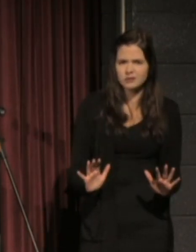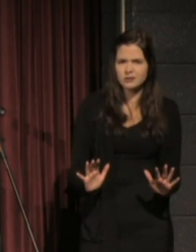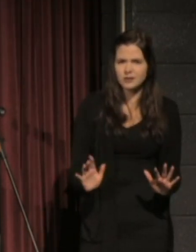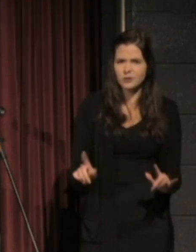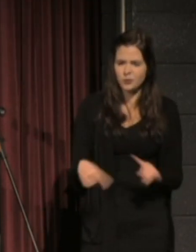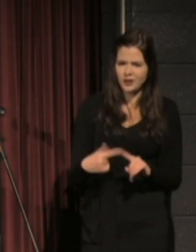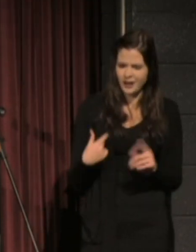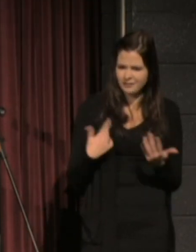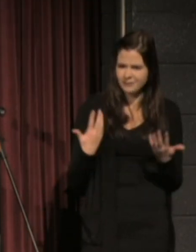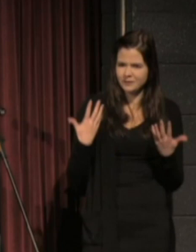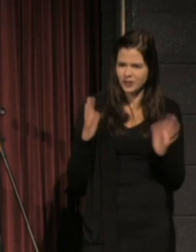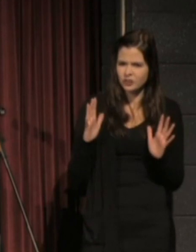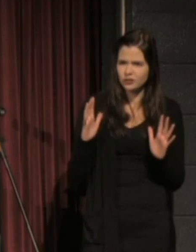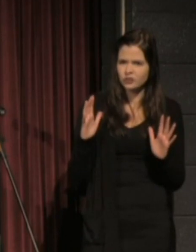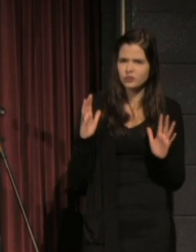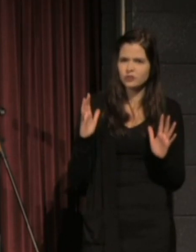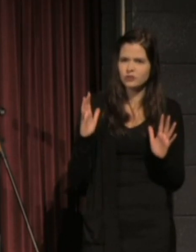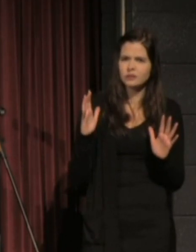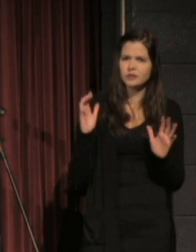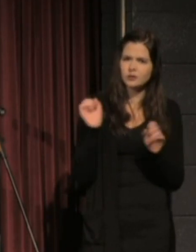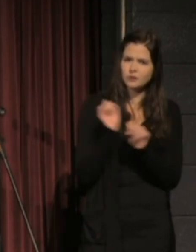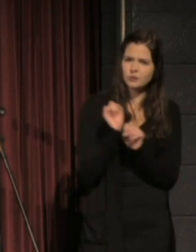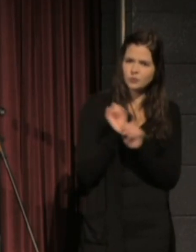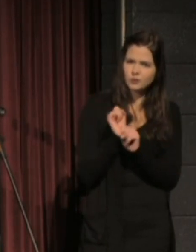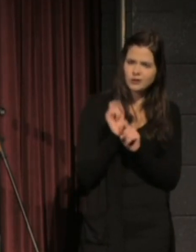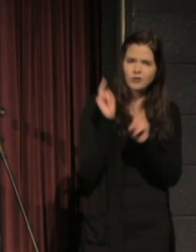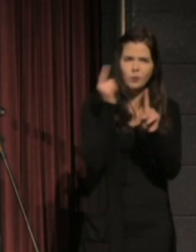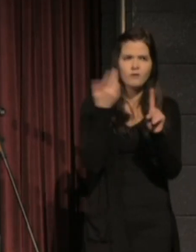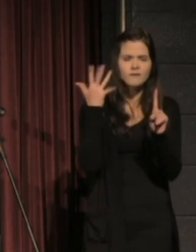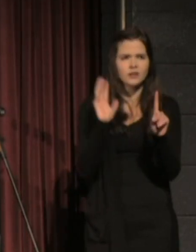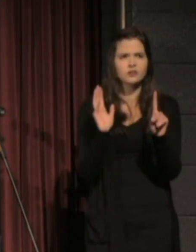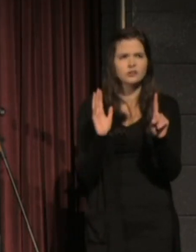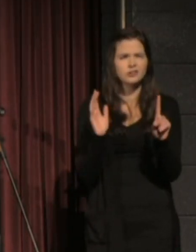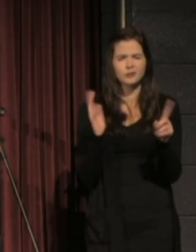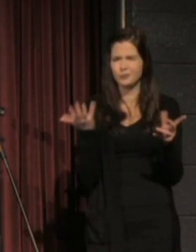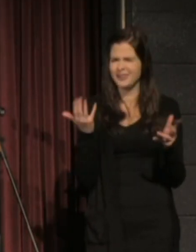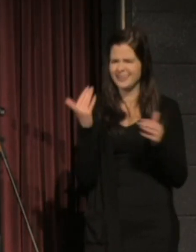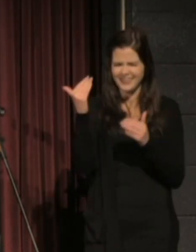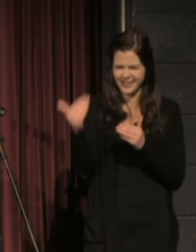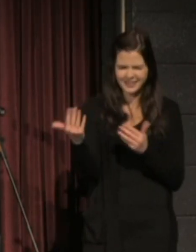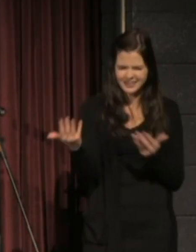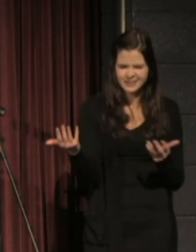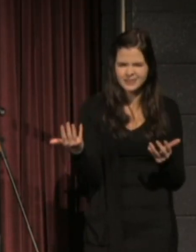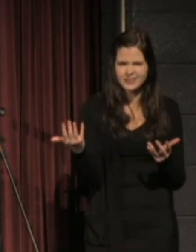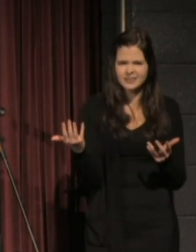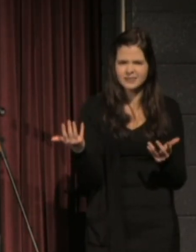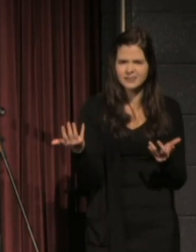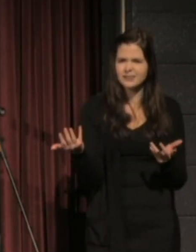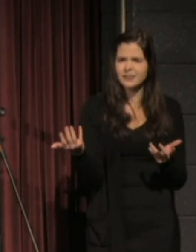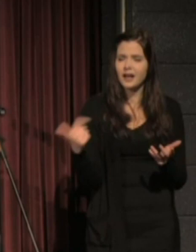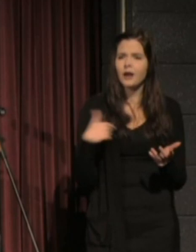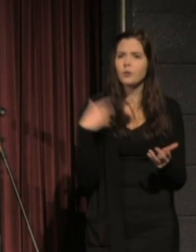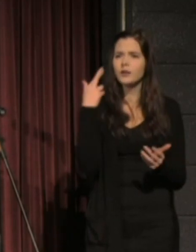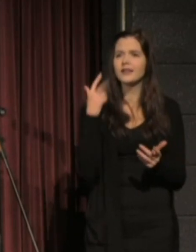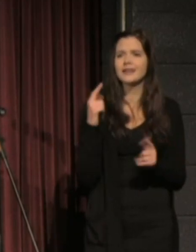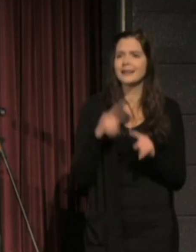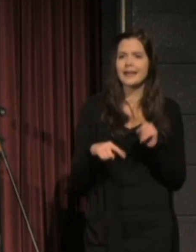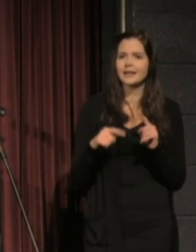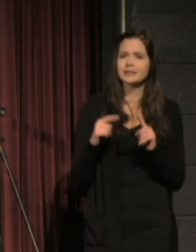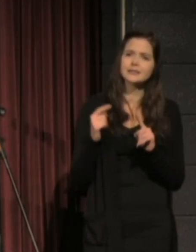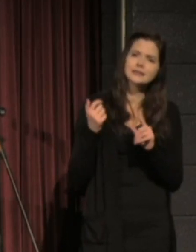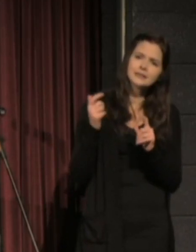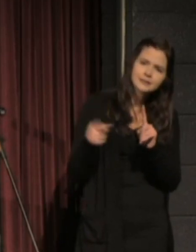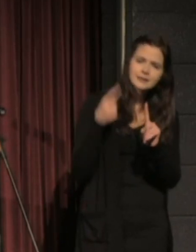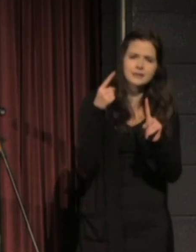I achieved my career goals, I remember thinking, what's next? I realized then that I couldn't keep chasing the